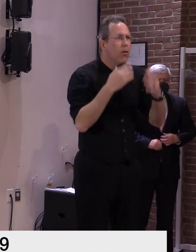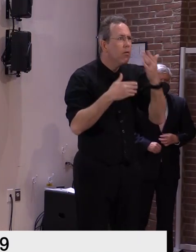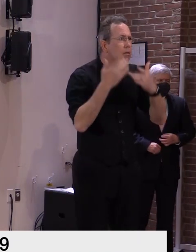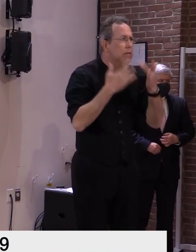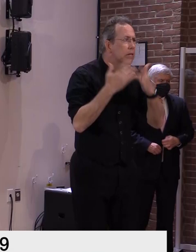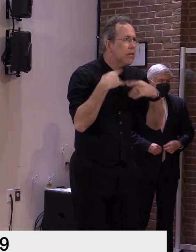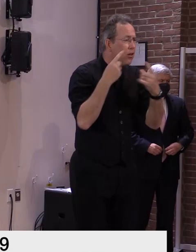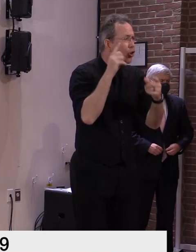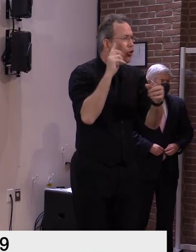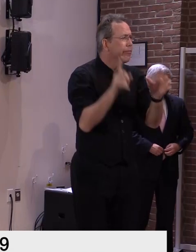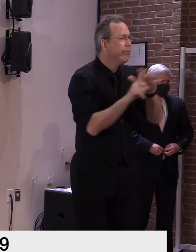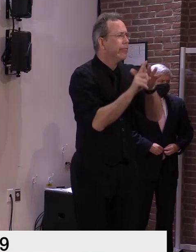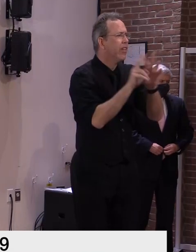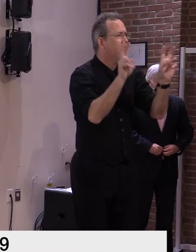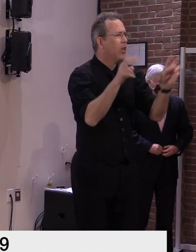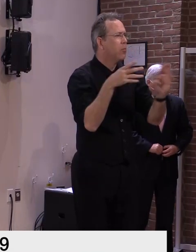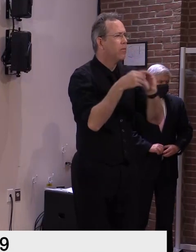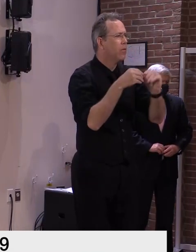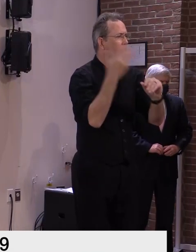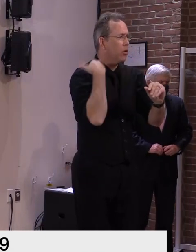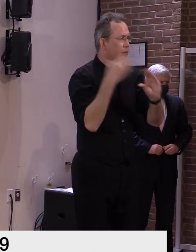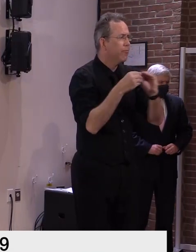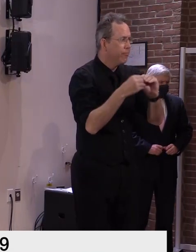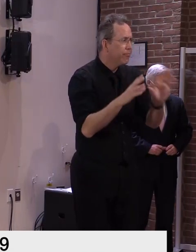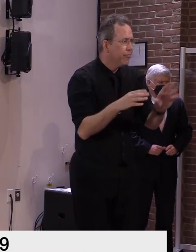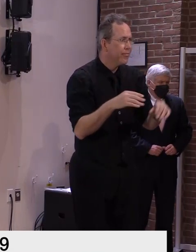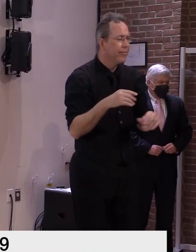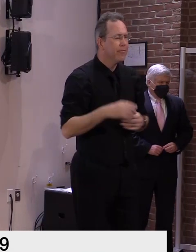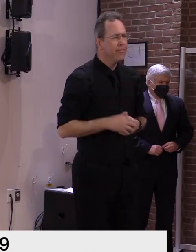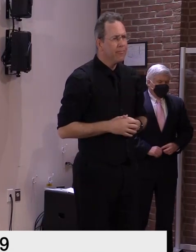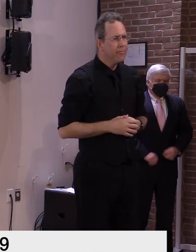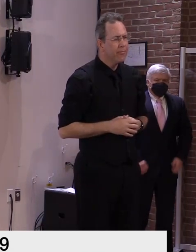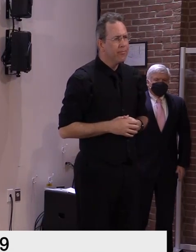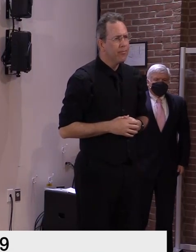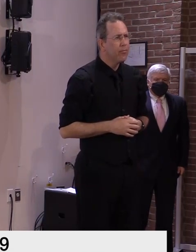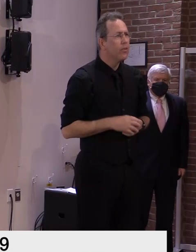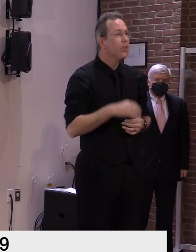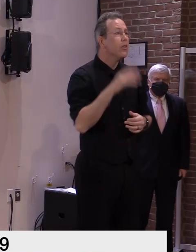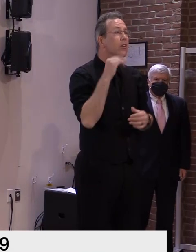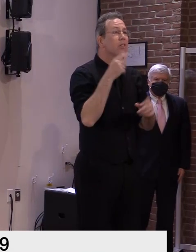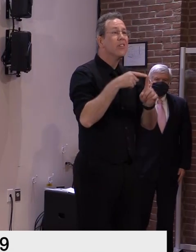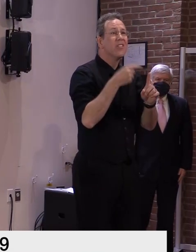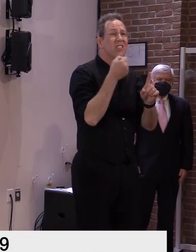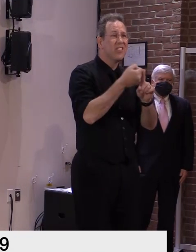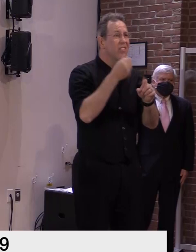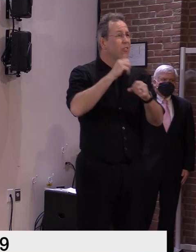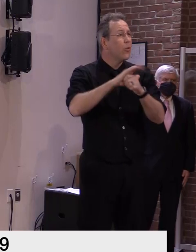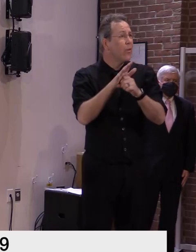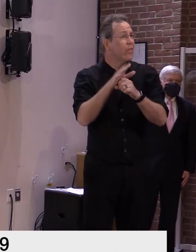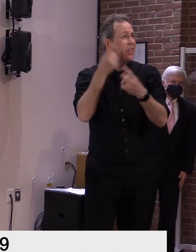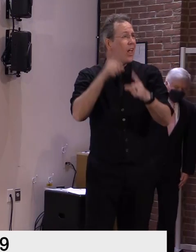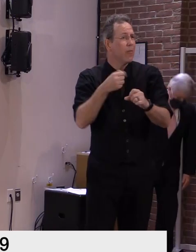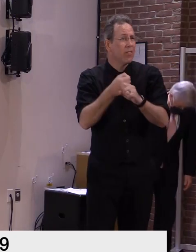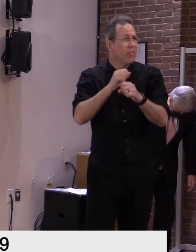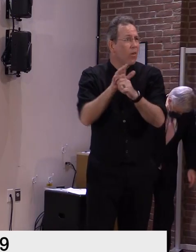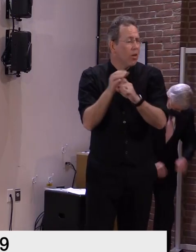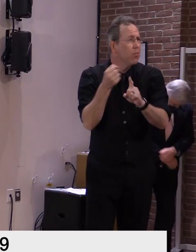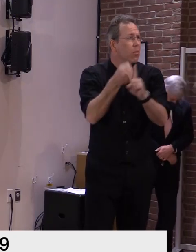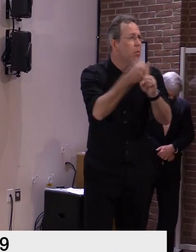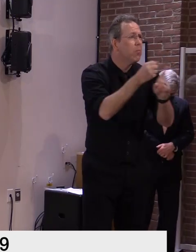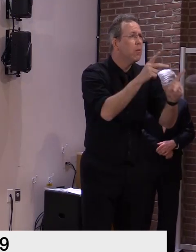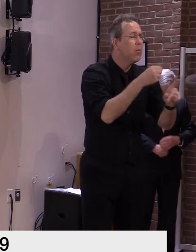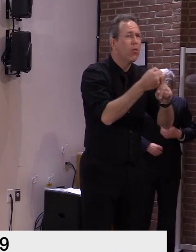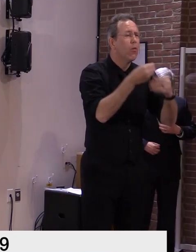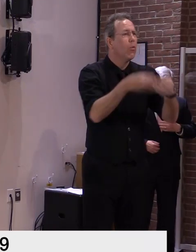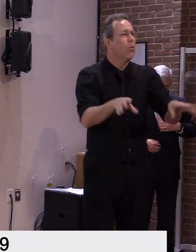across the state. Because of the pandemic, nearly 2,000 Vermonters experiencing homelessness have been living